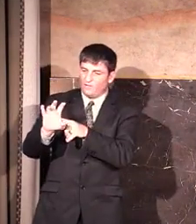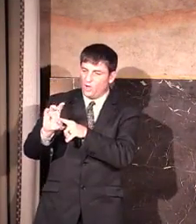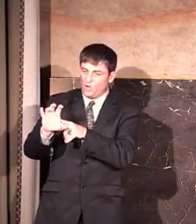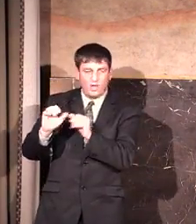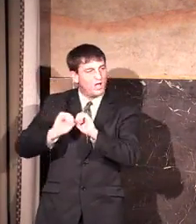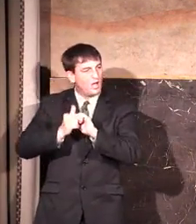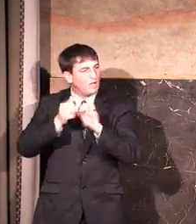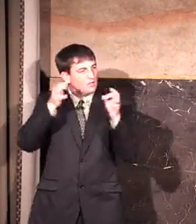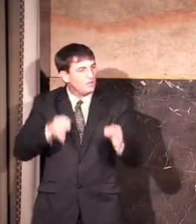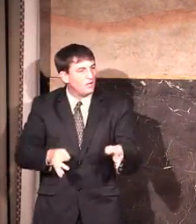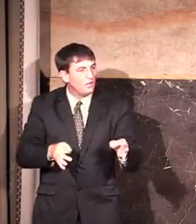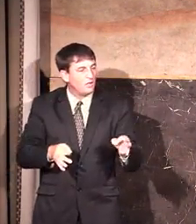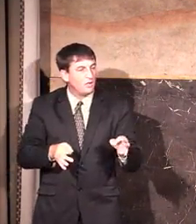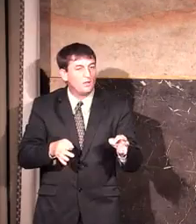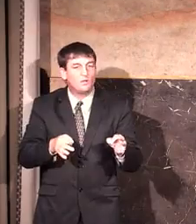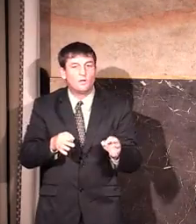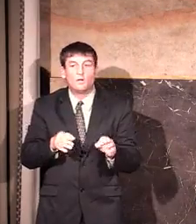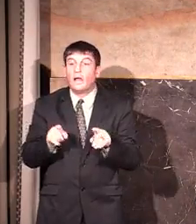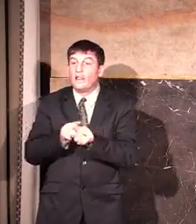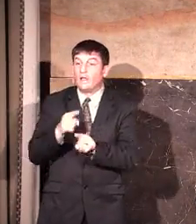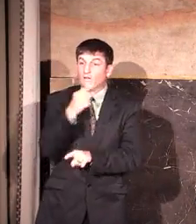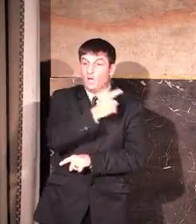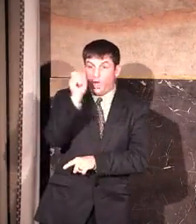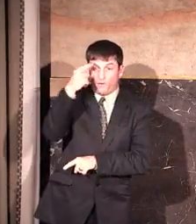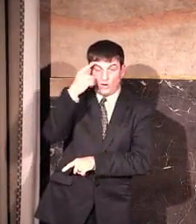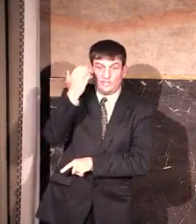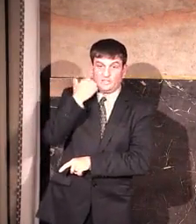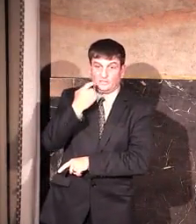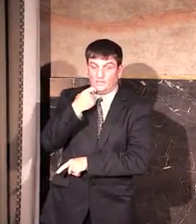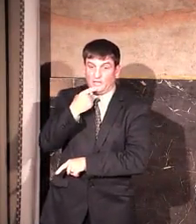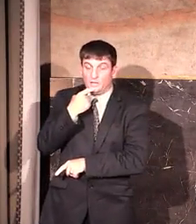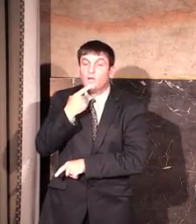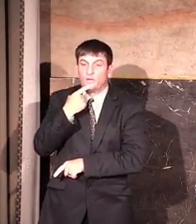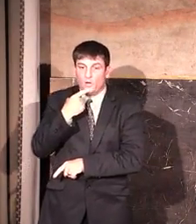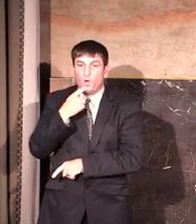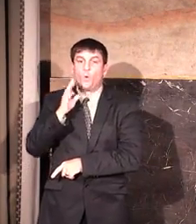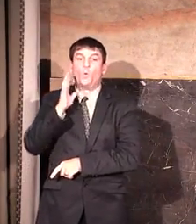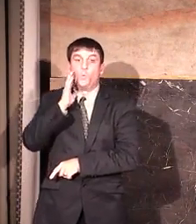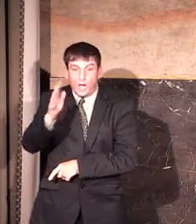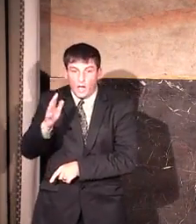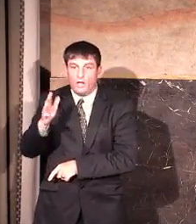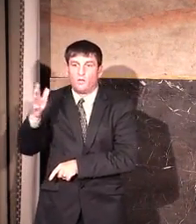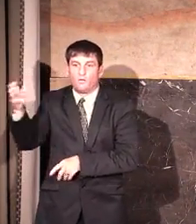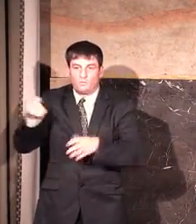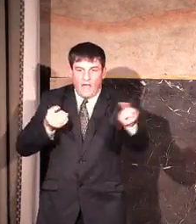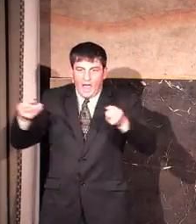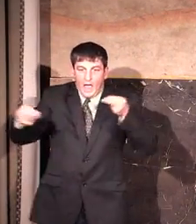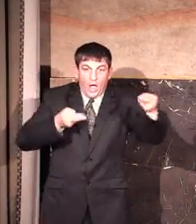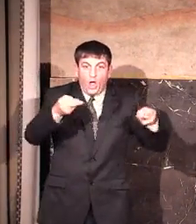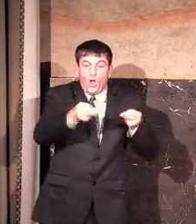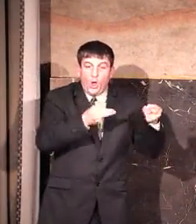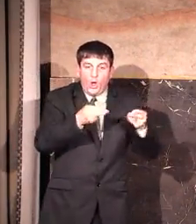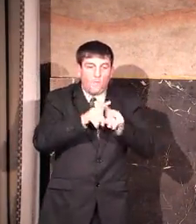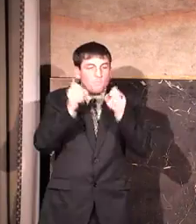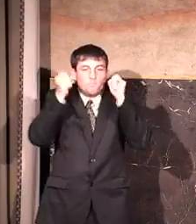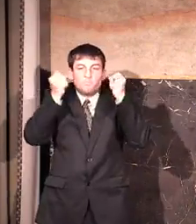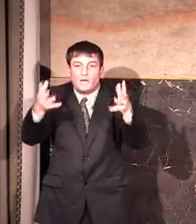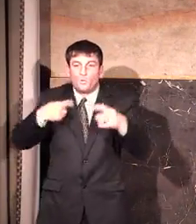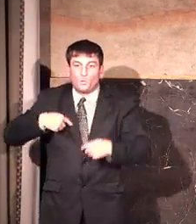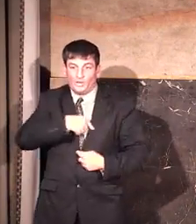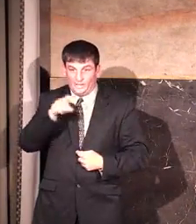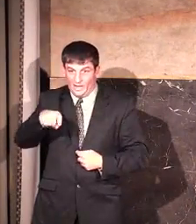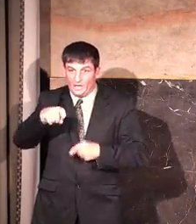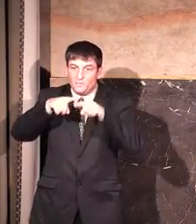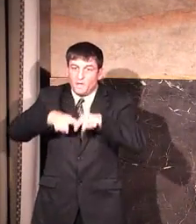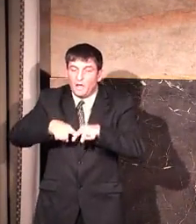Sure. So as the governor said, we're going to get as many contact tracers as we need based on really what we find when we start reaching out